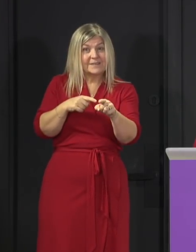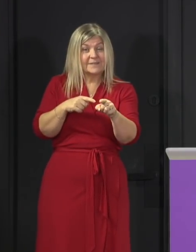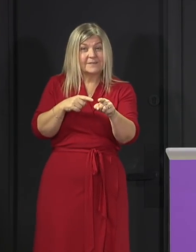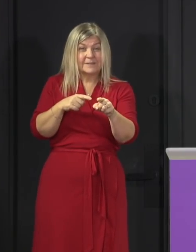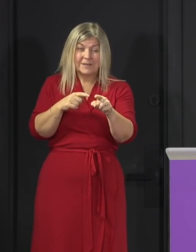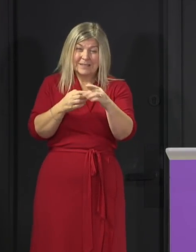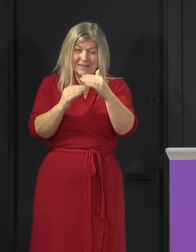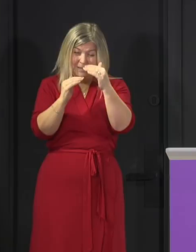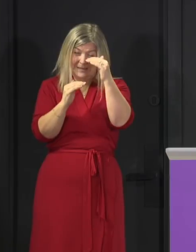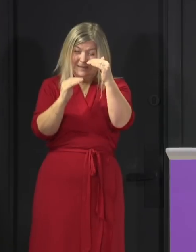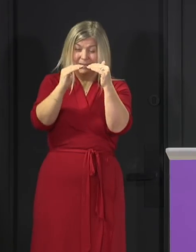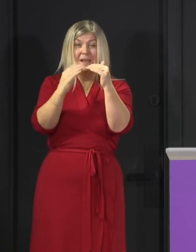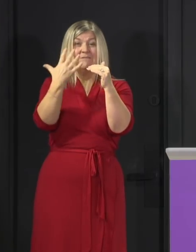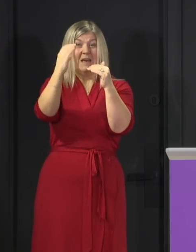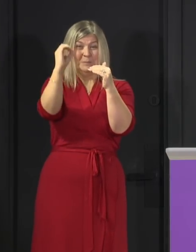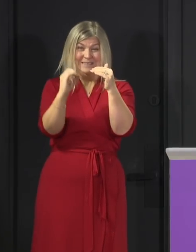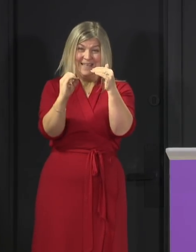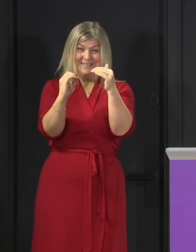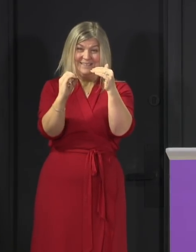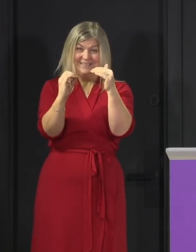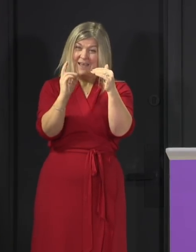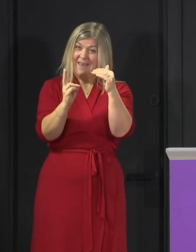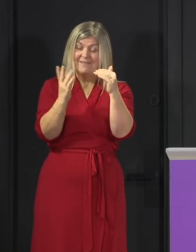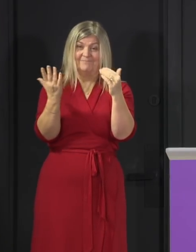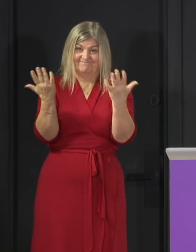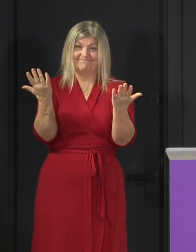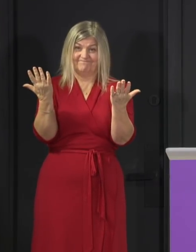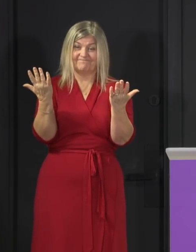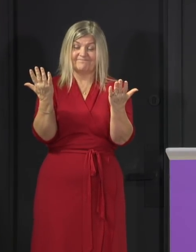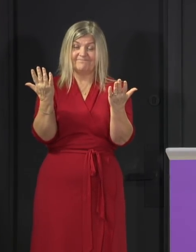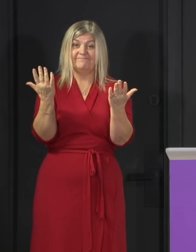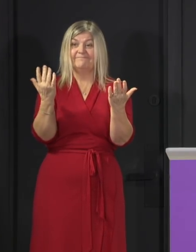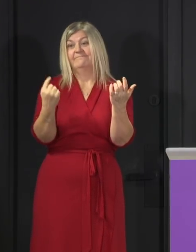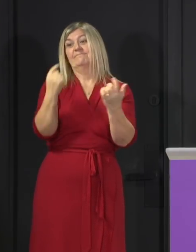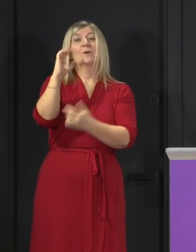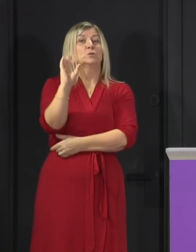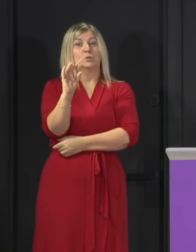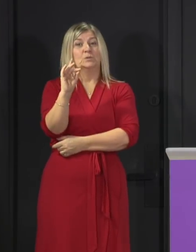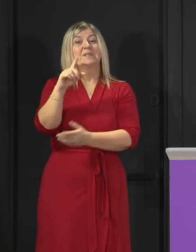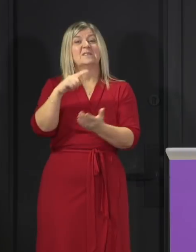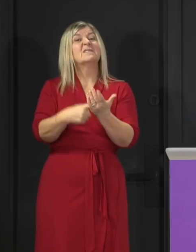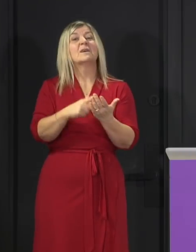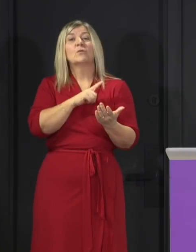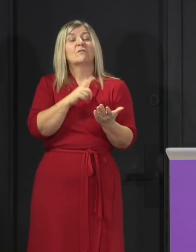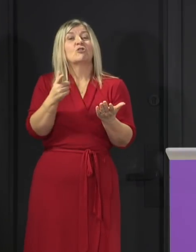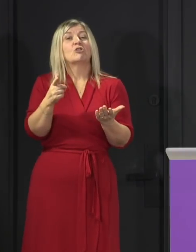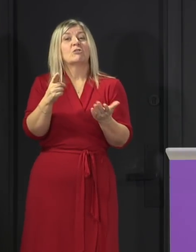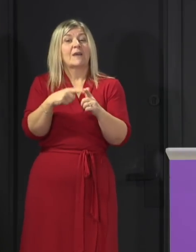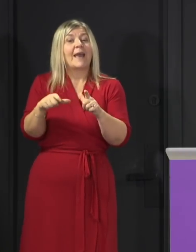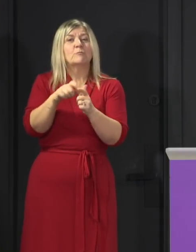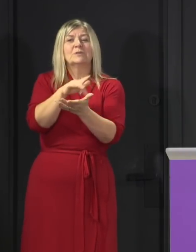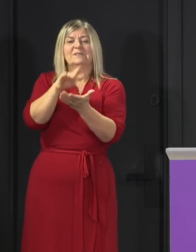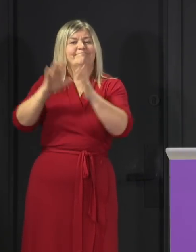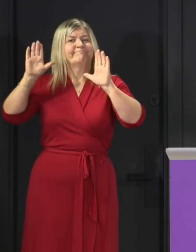at 5% again. And when we took the decision last Tuesday, and the reason that we took the decision we did is we were